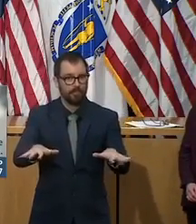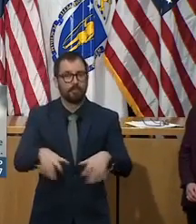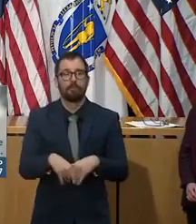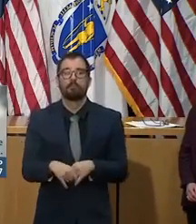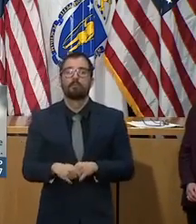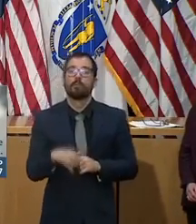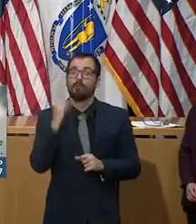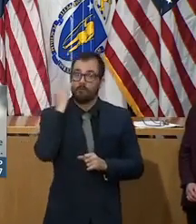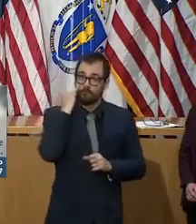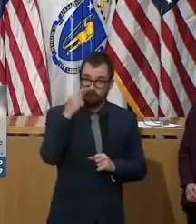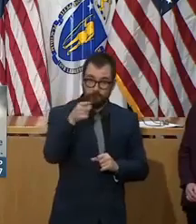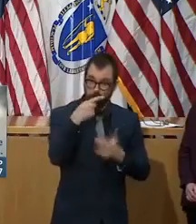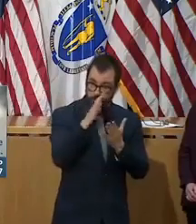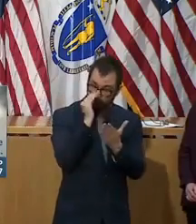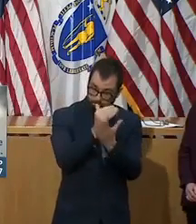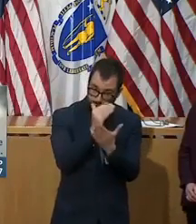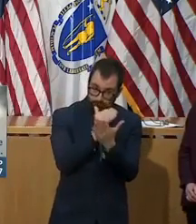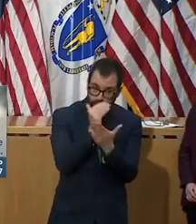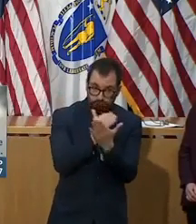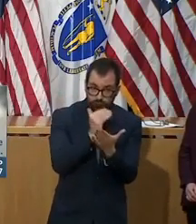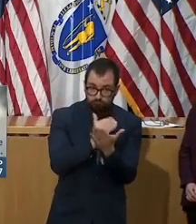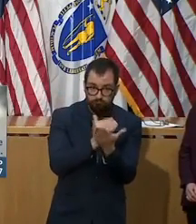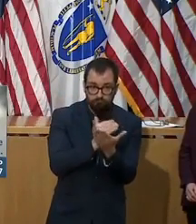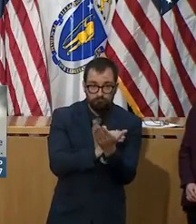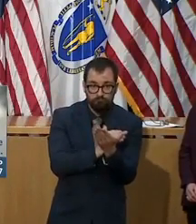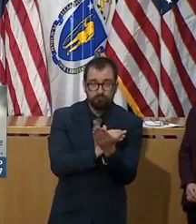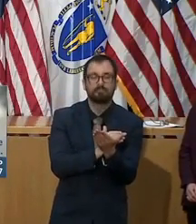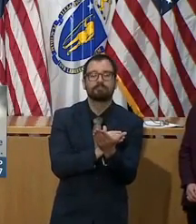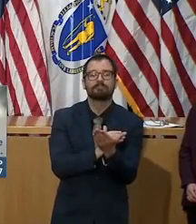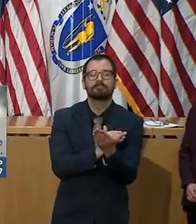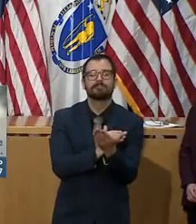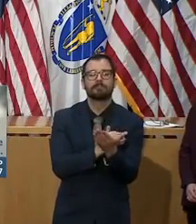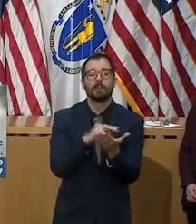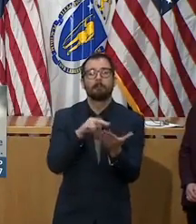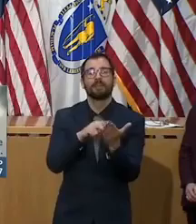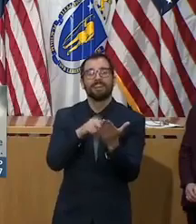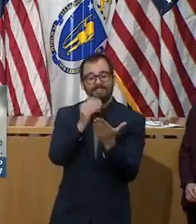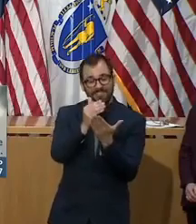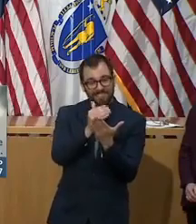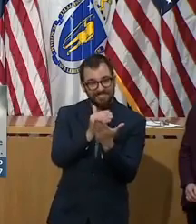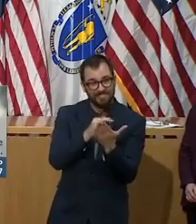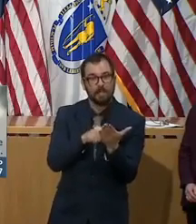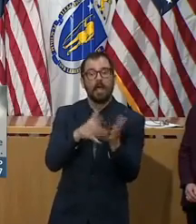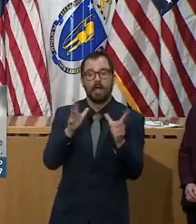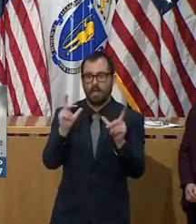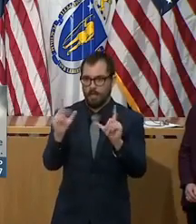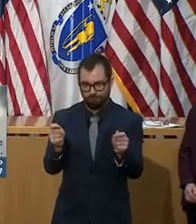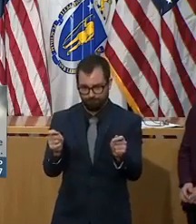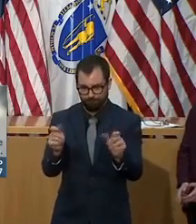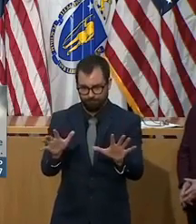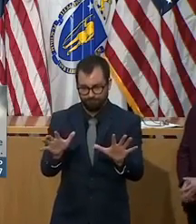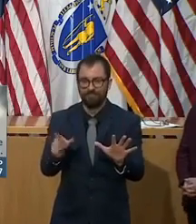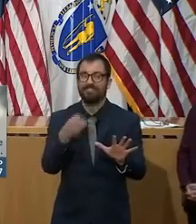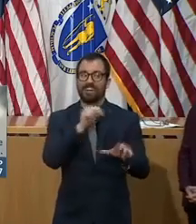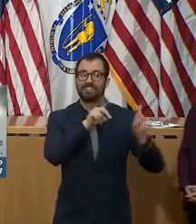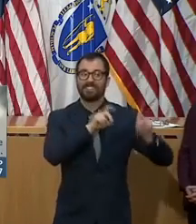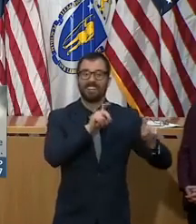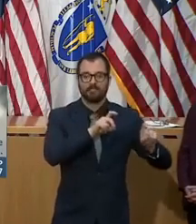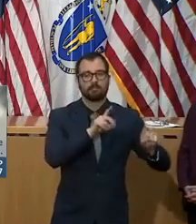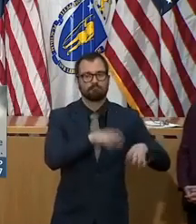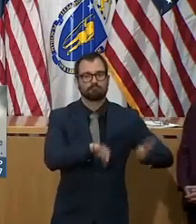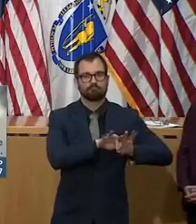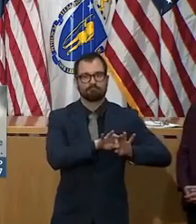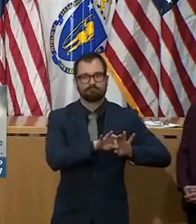remains important as a surveillance issue, but the goal here is to reduce the rate of infection